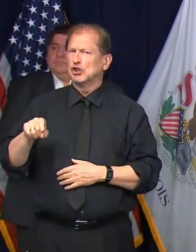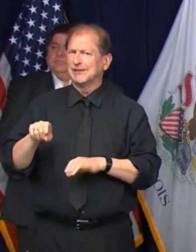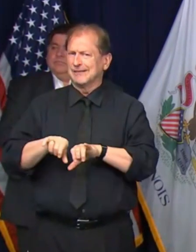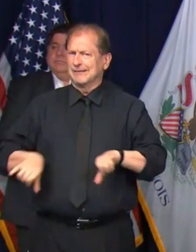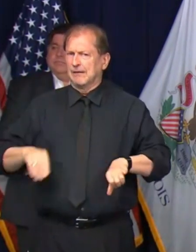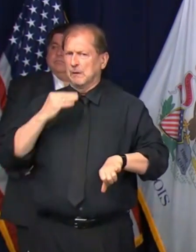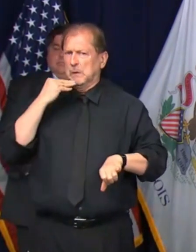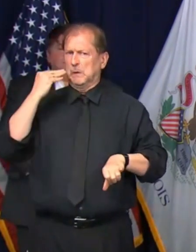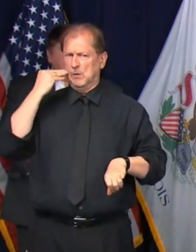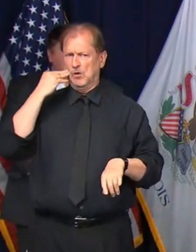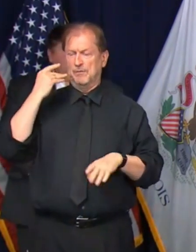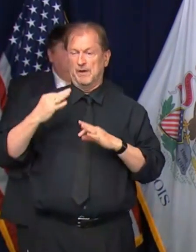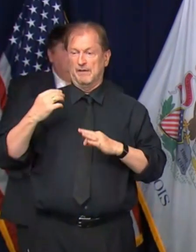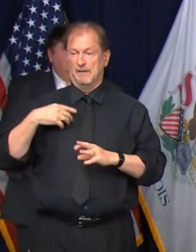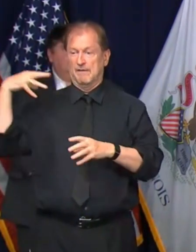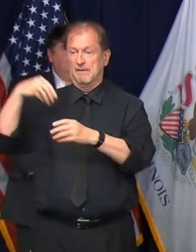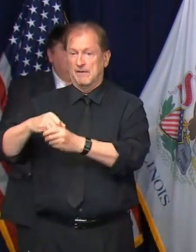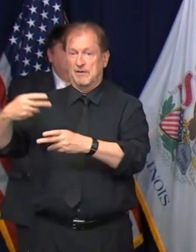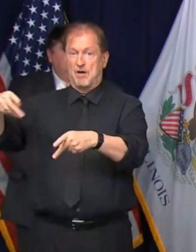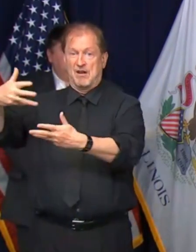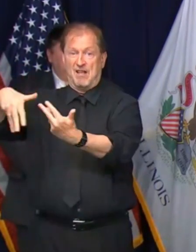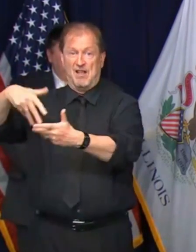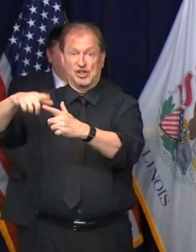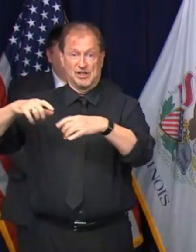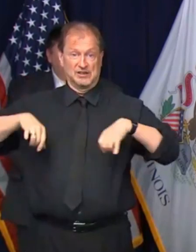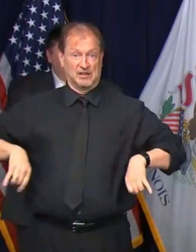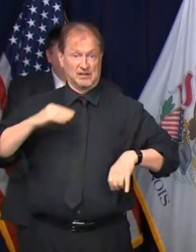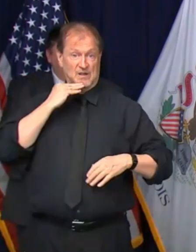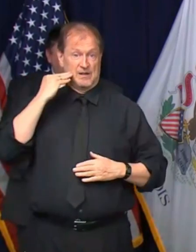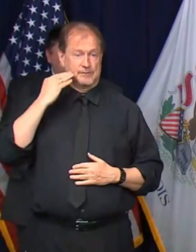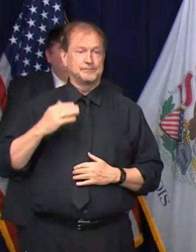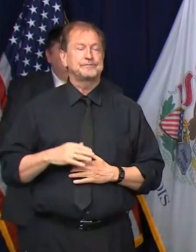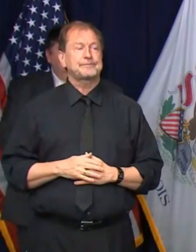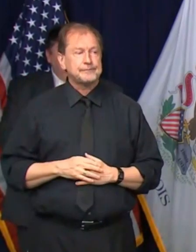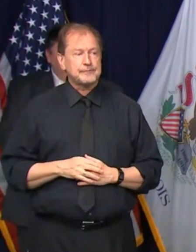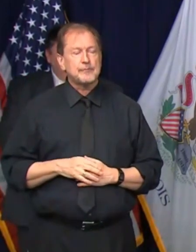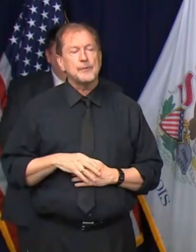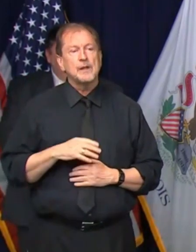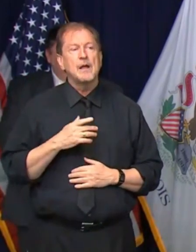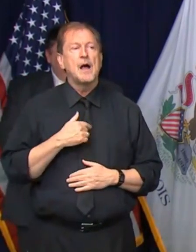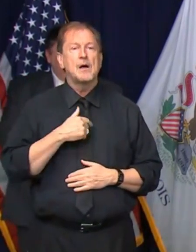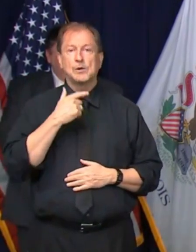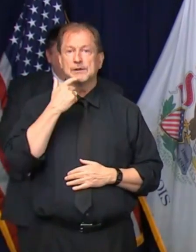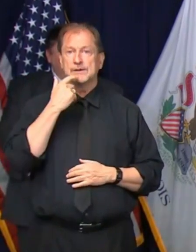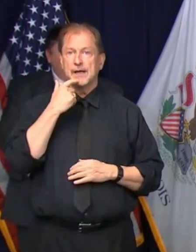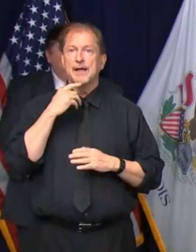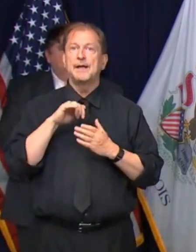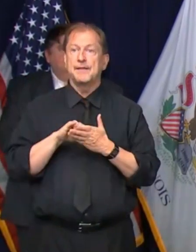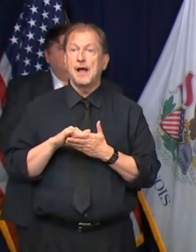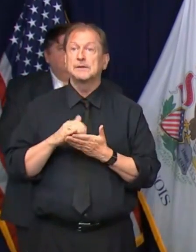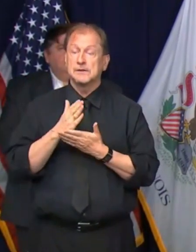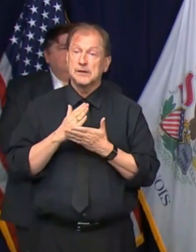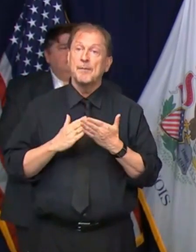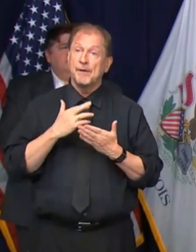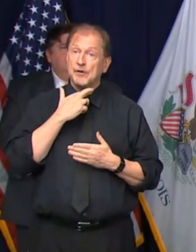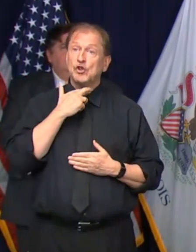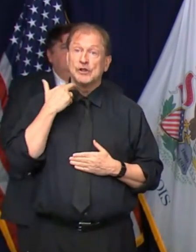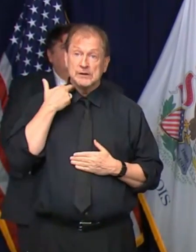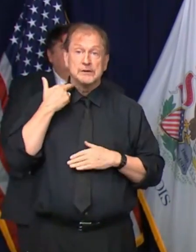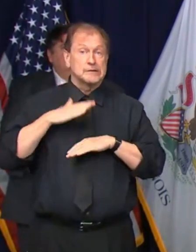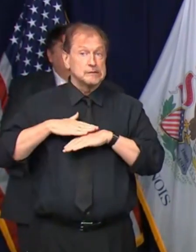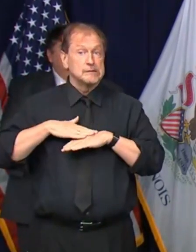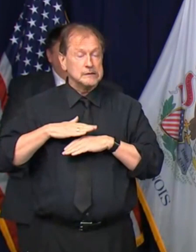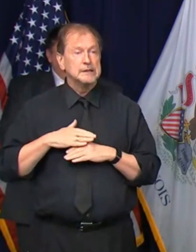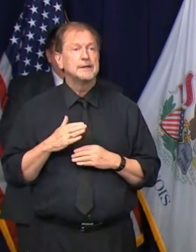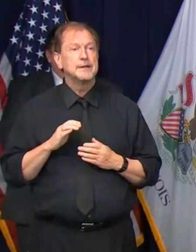Kelsey Landis at the Belleville News Democrat. No, and again, I would just say that that is some of the risk